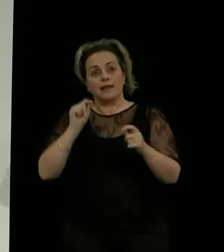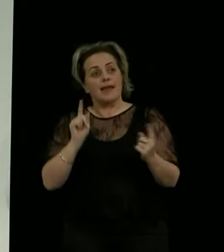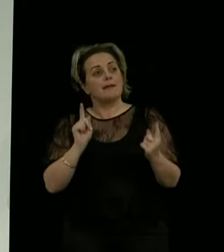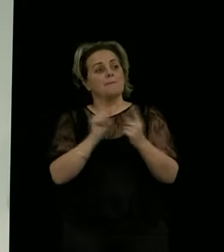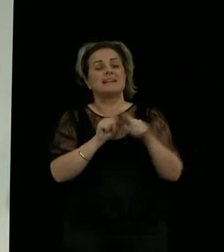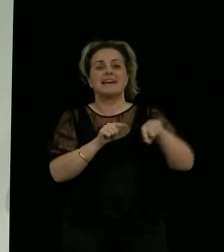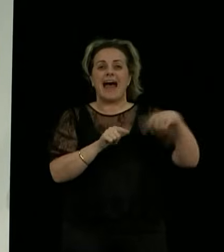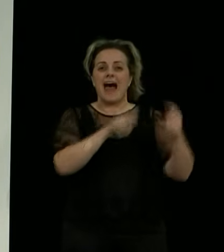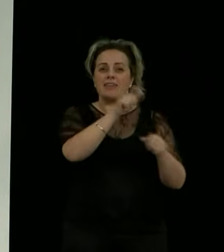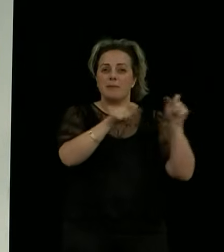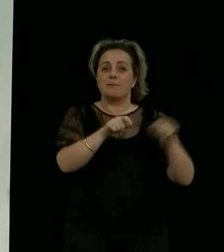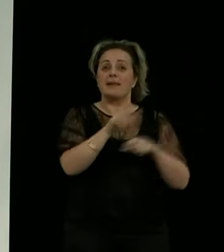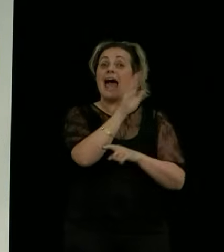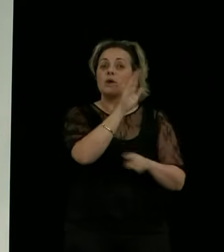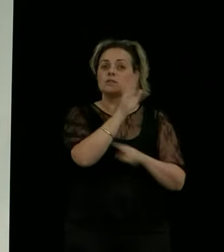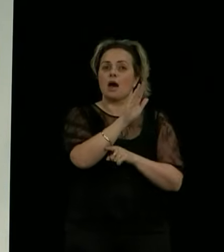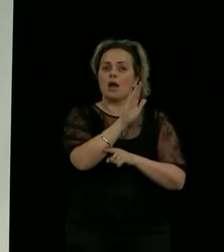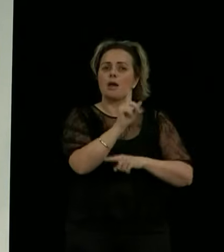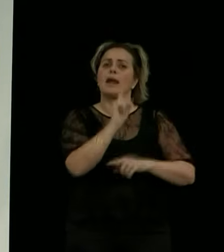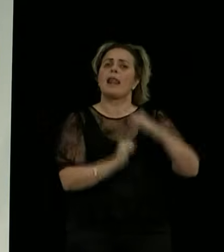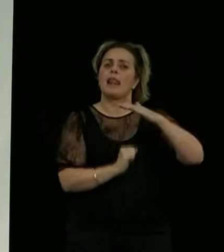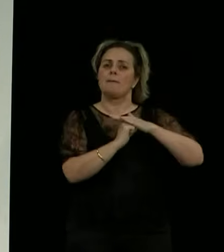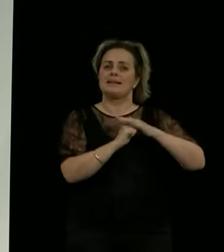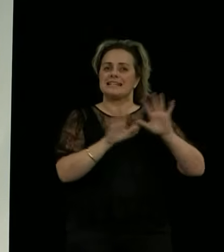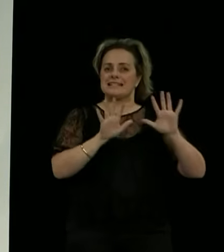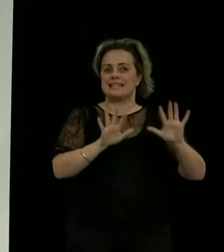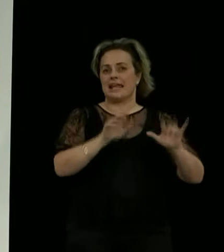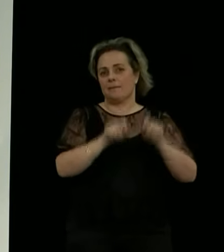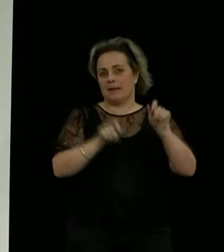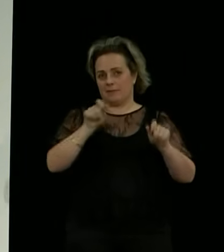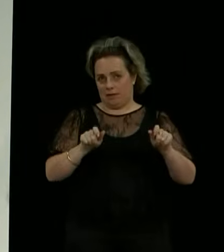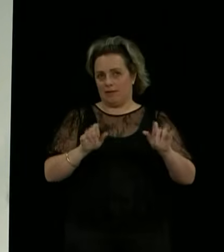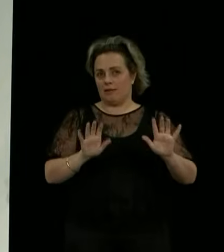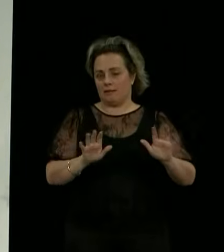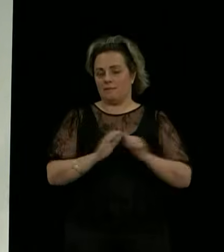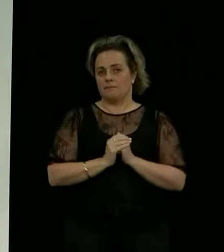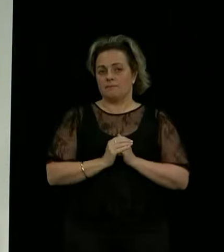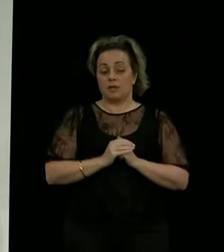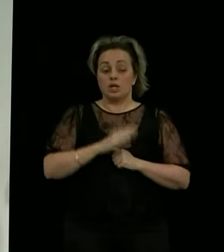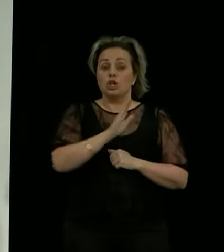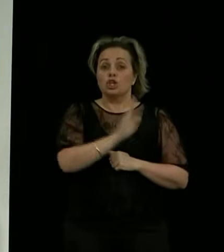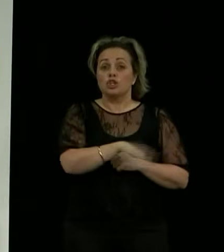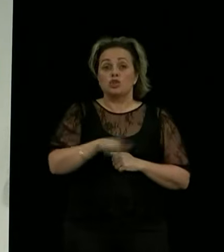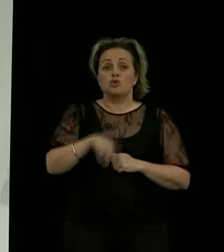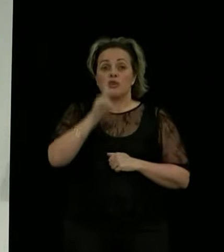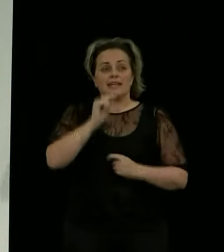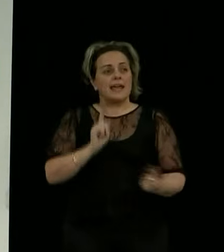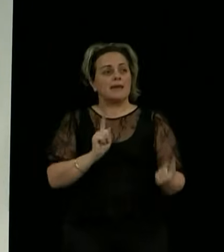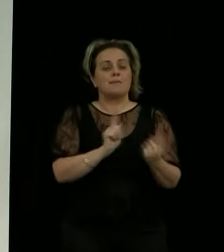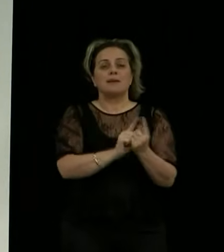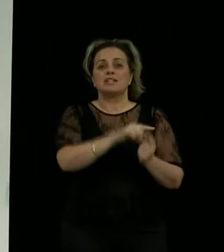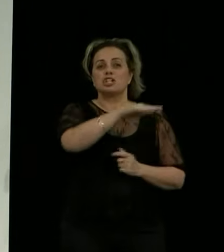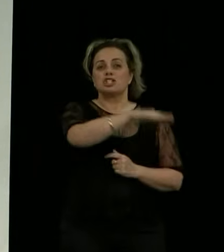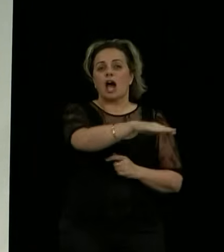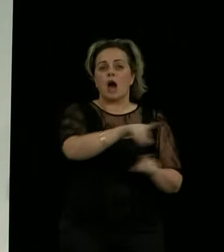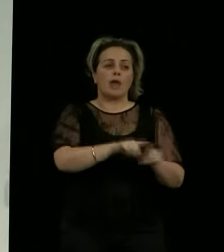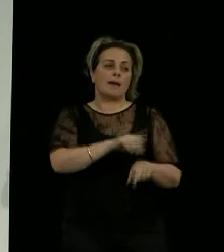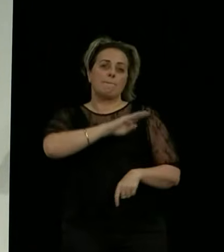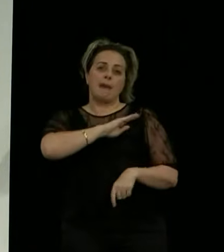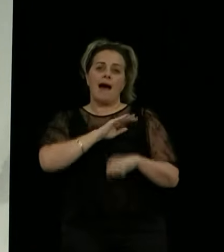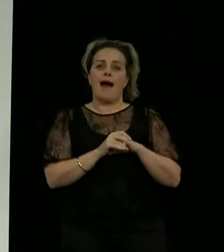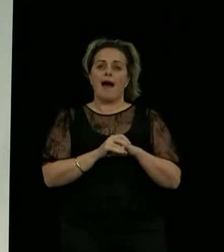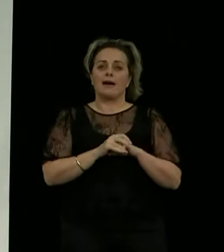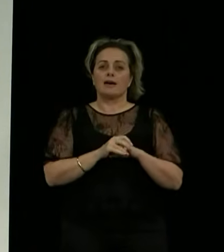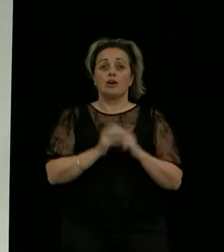cap of no more than 10 people at any given time. Children can have a play date in a park. Friends can